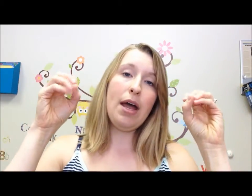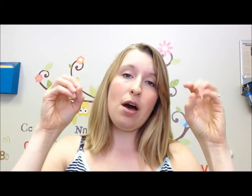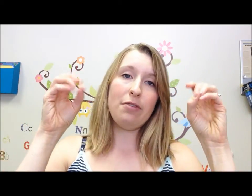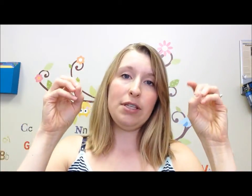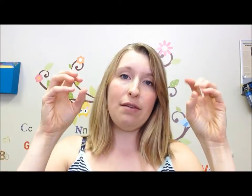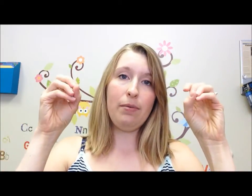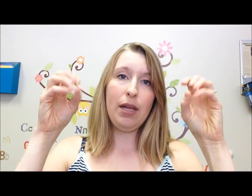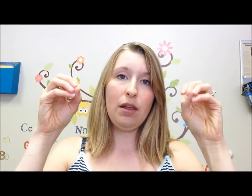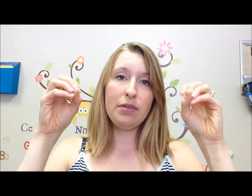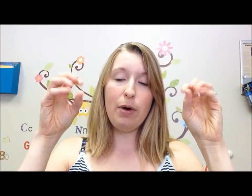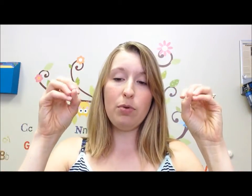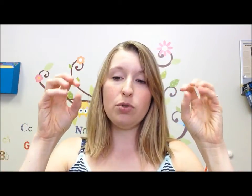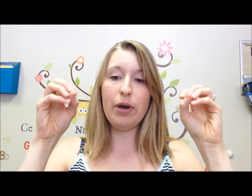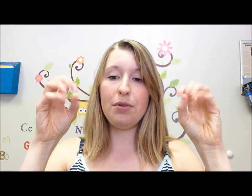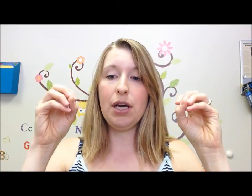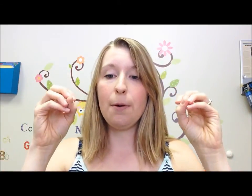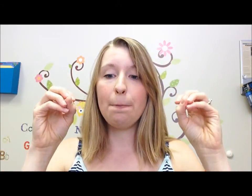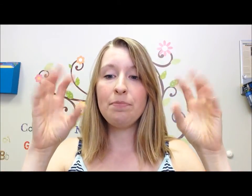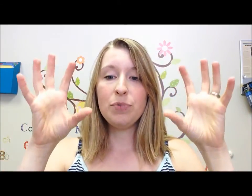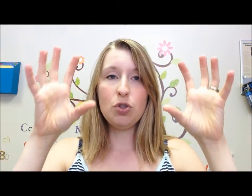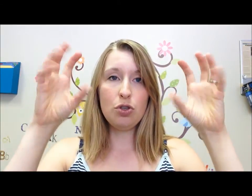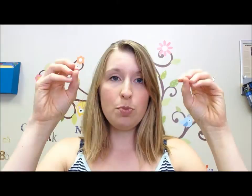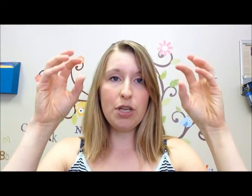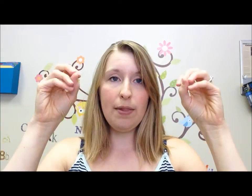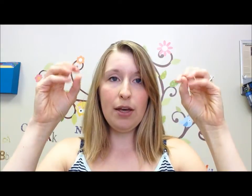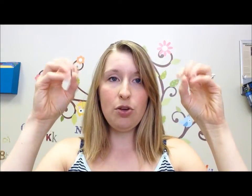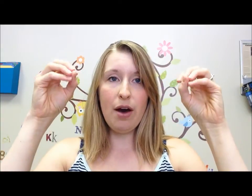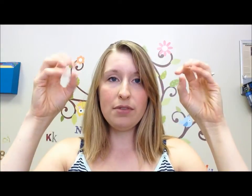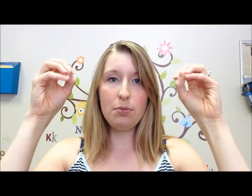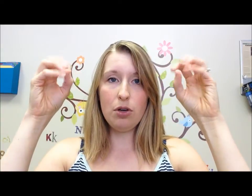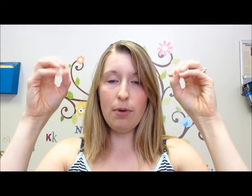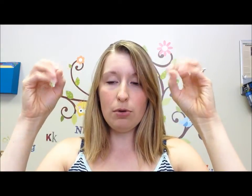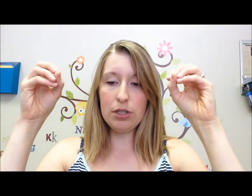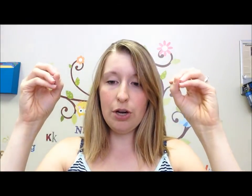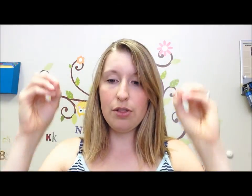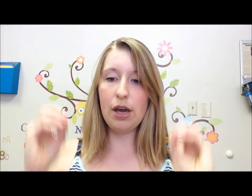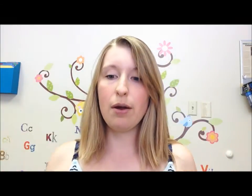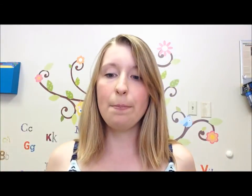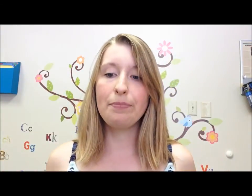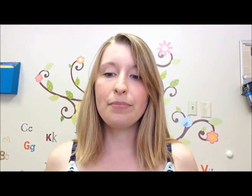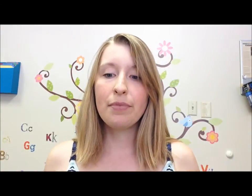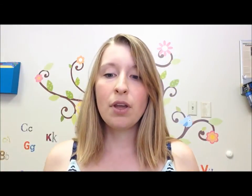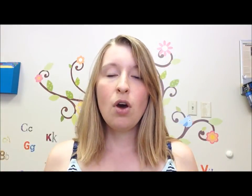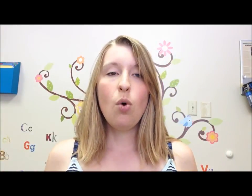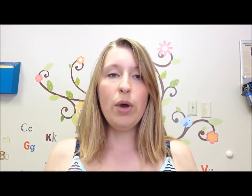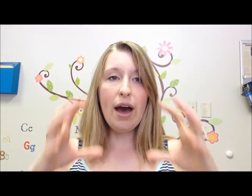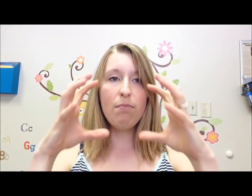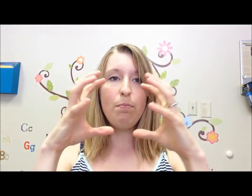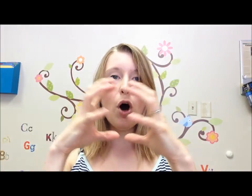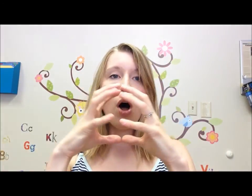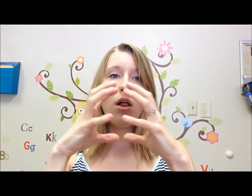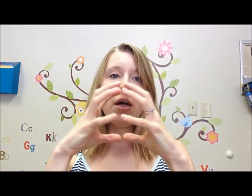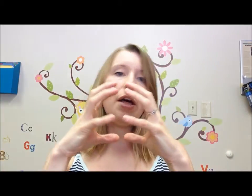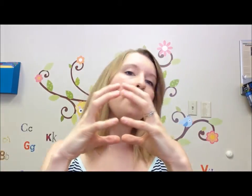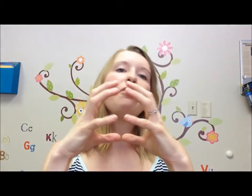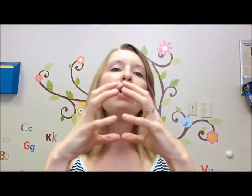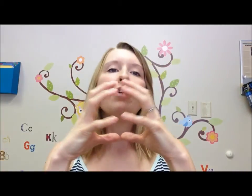office. Everybody loves bubbles around here. So just pretend like you have some little bubbles here in the air. We have ball, another favorite